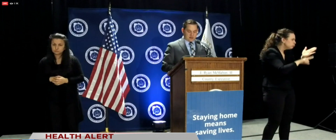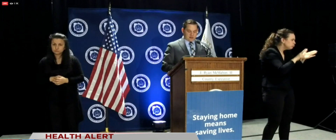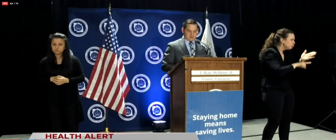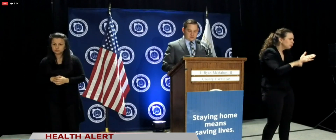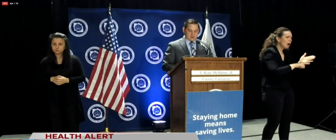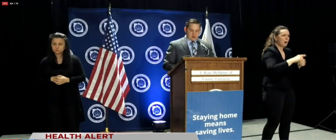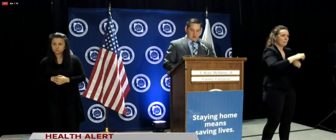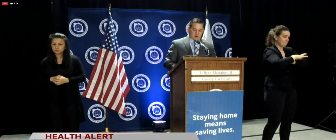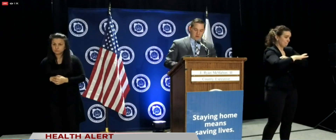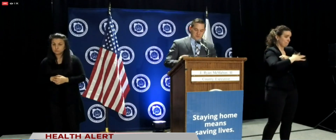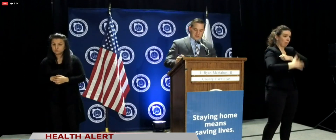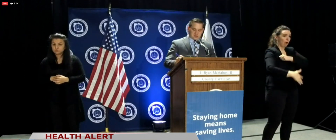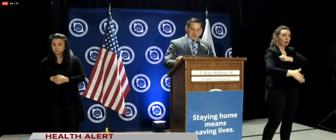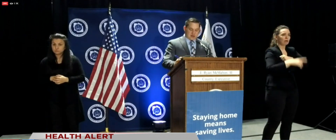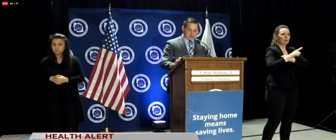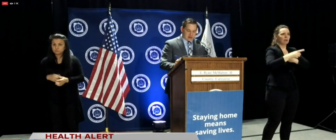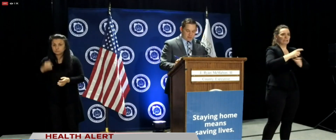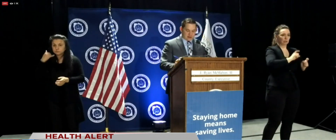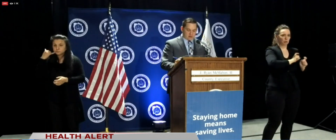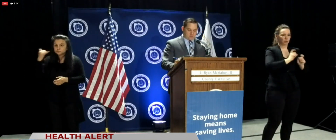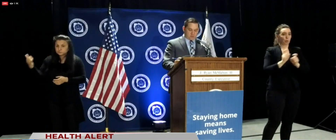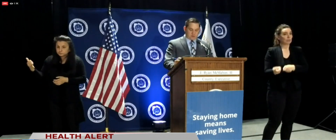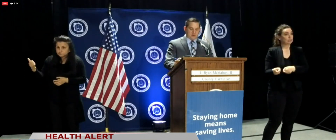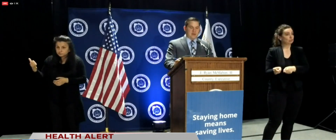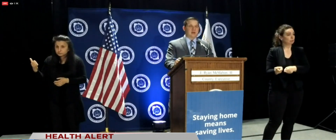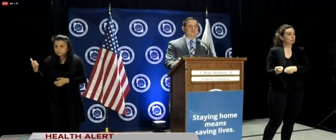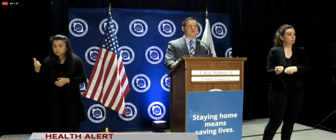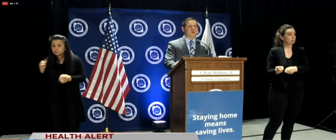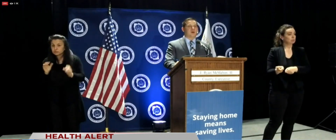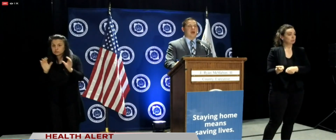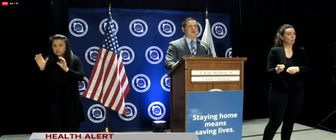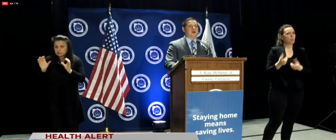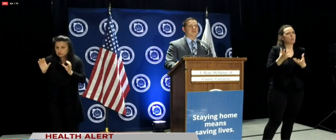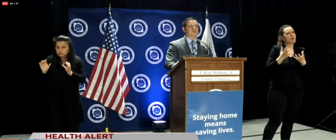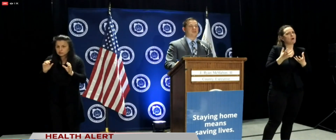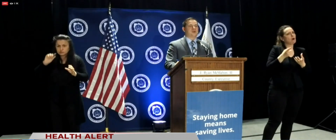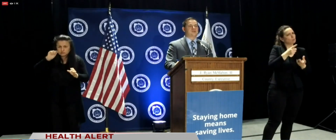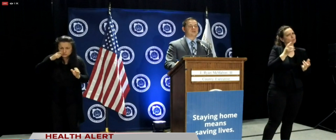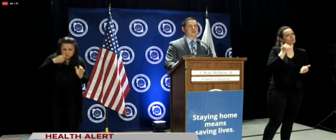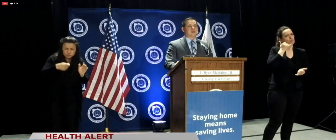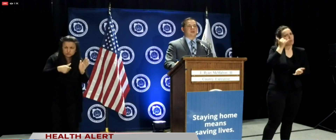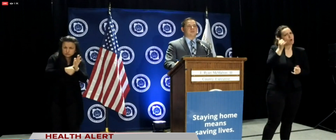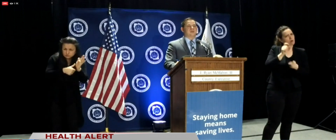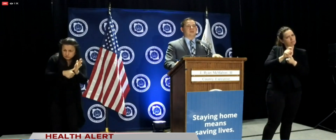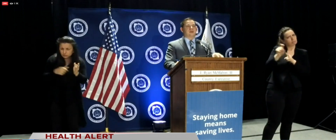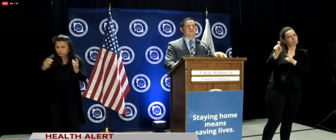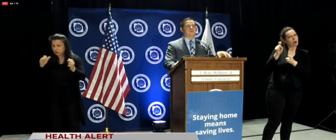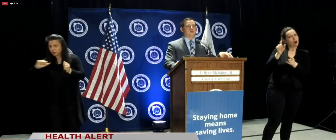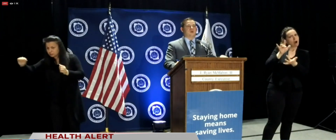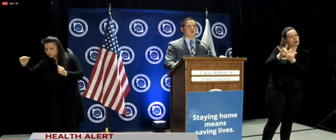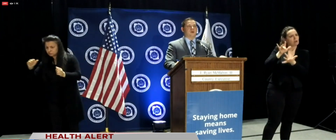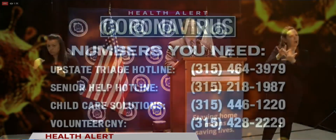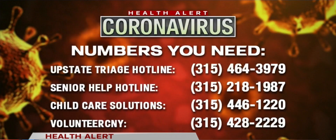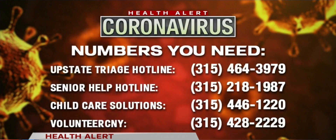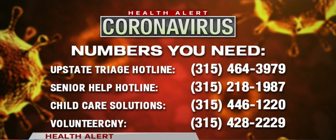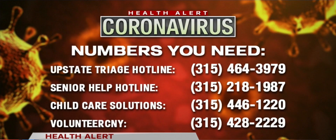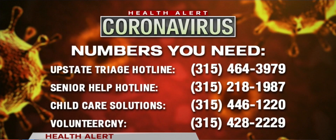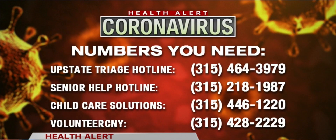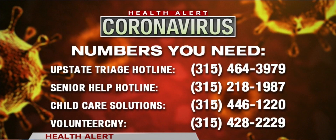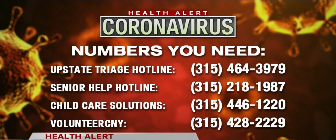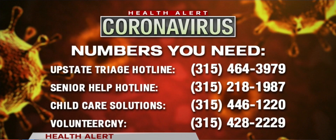assistance lines, our Upstate Triage hotline number. Again, if you don't have health insurance, maybe if